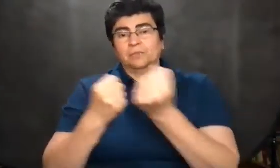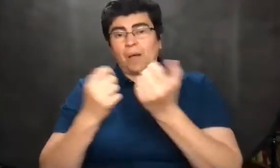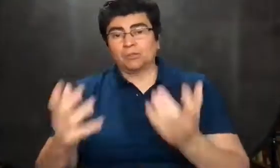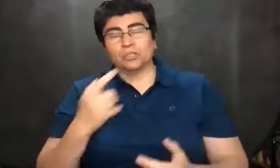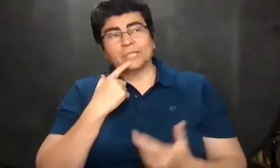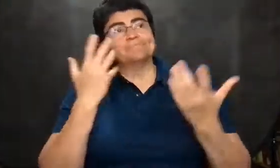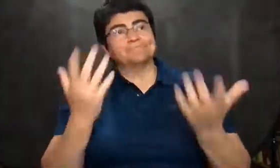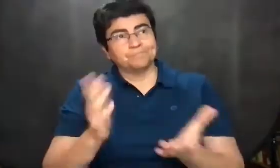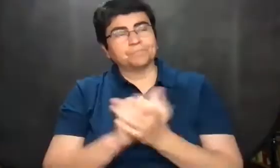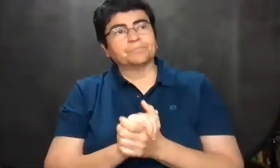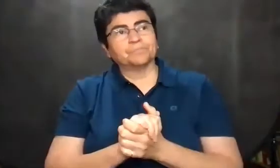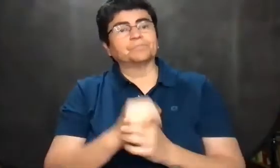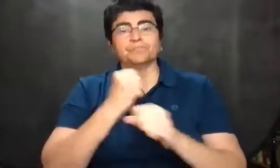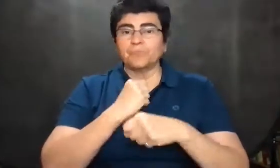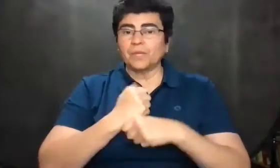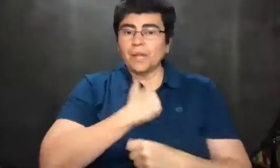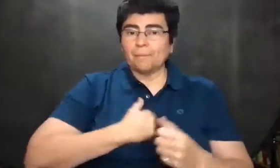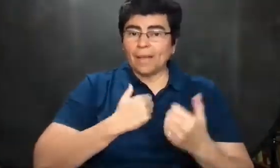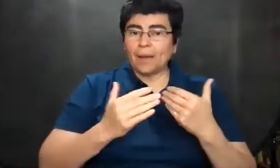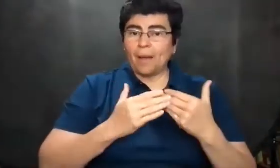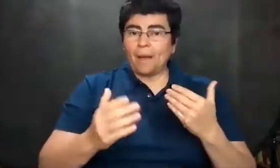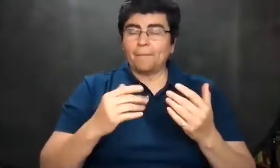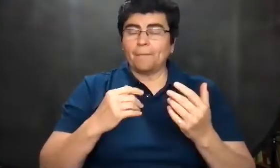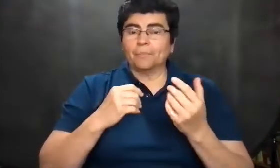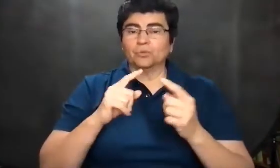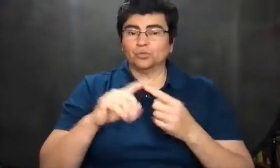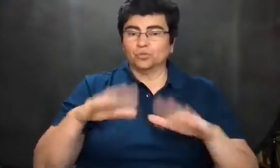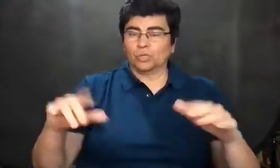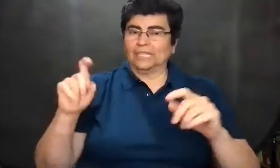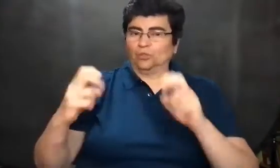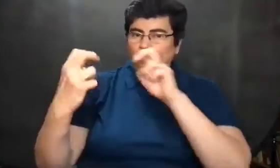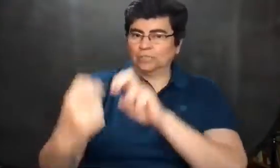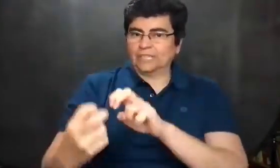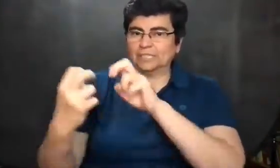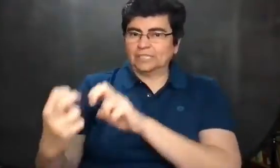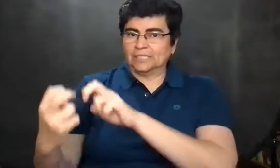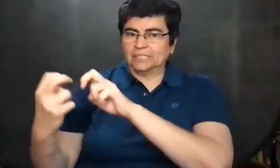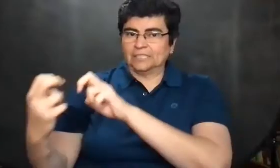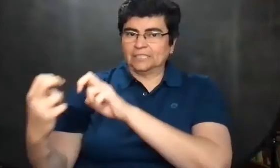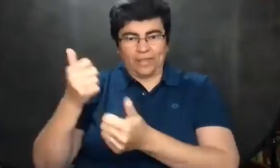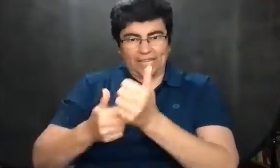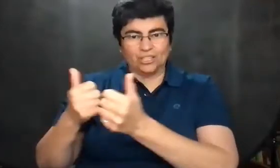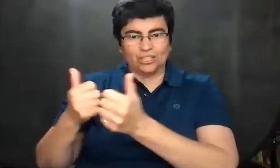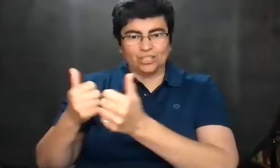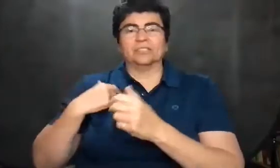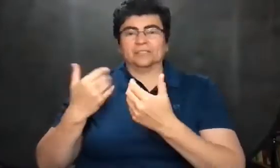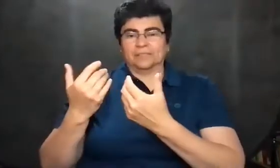can make amends to your children, she said, you need to sit and talk with each one of them individually. And you need to